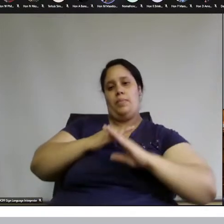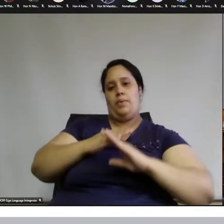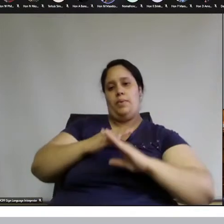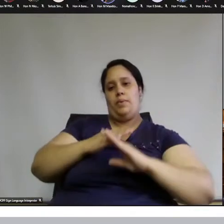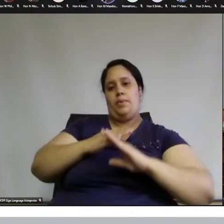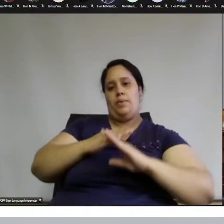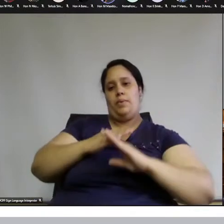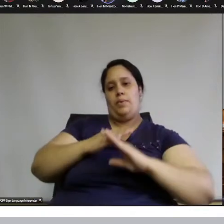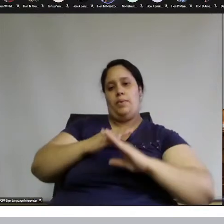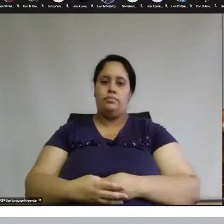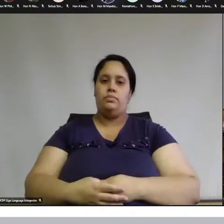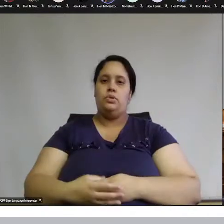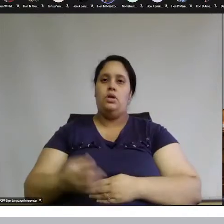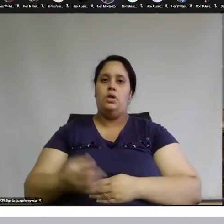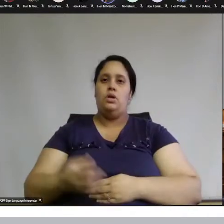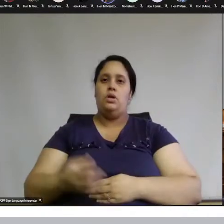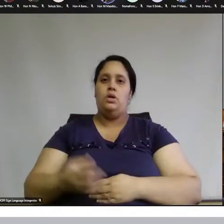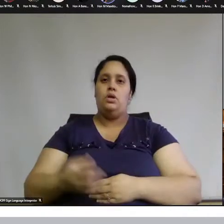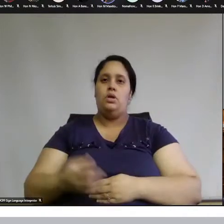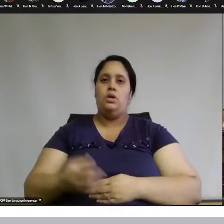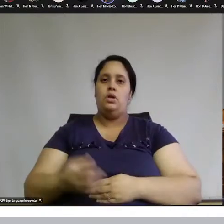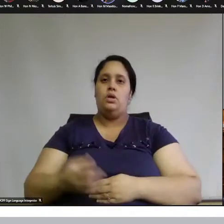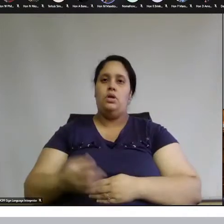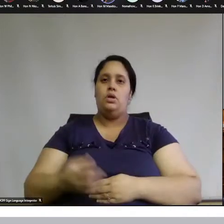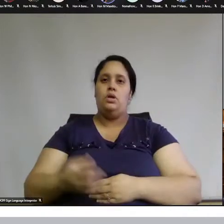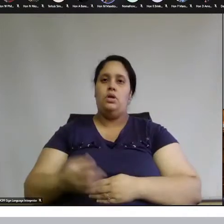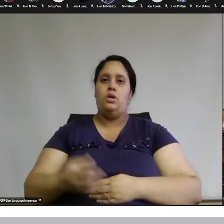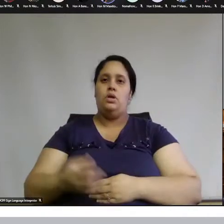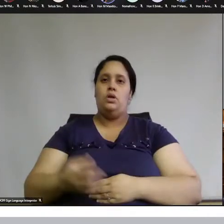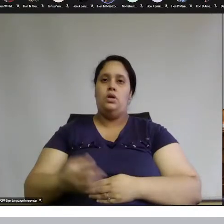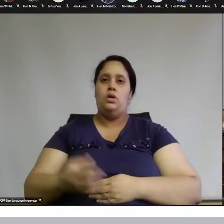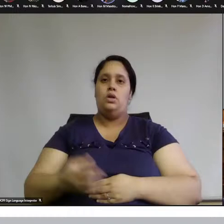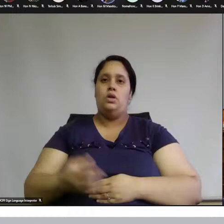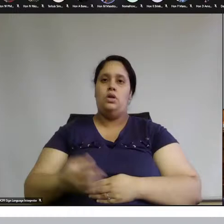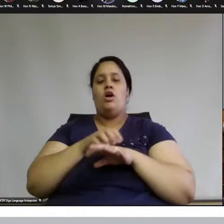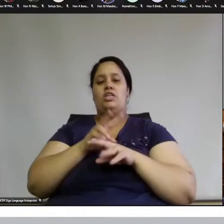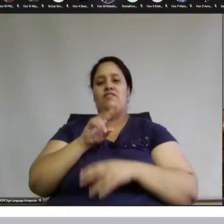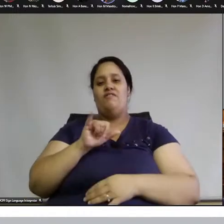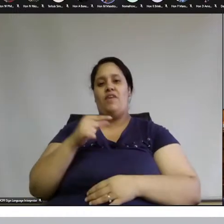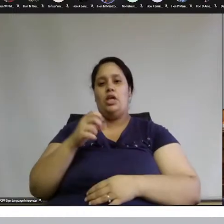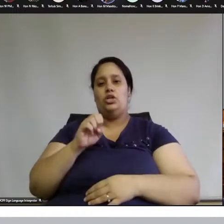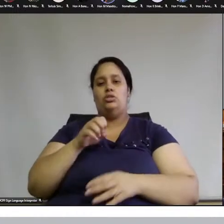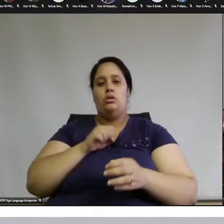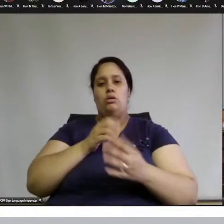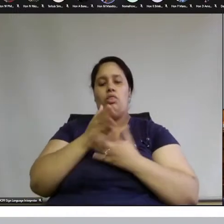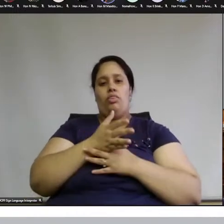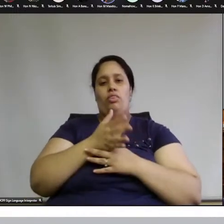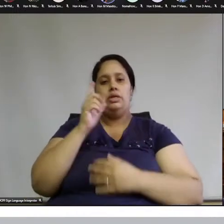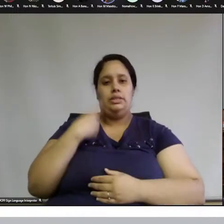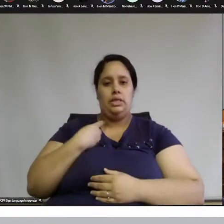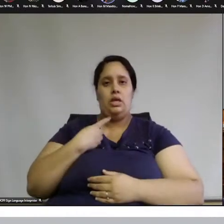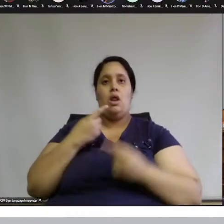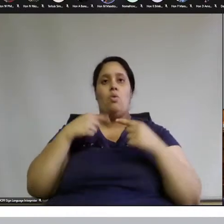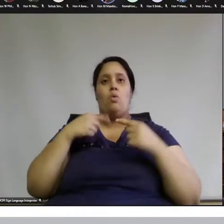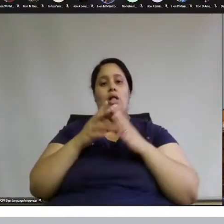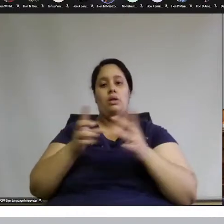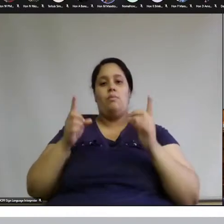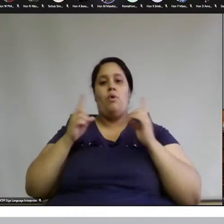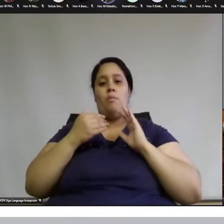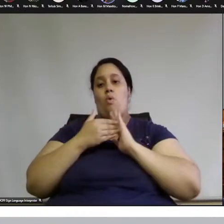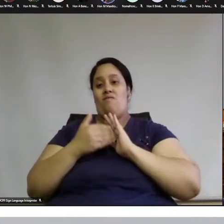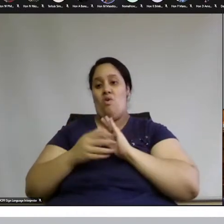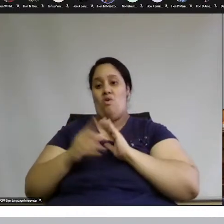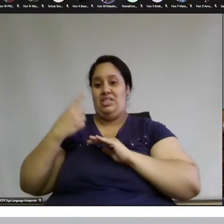week, 126 units at Forest Village were invaded, and while the department was able to remove those involved in